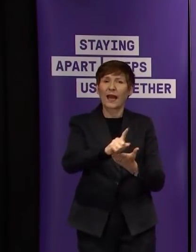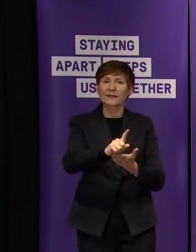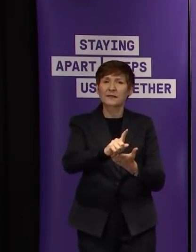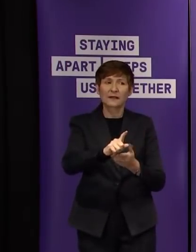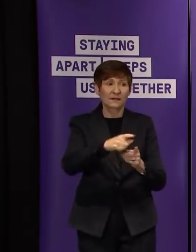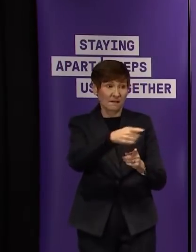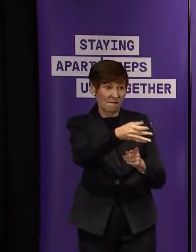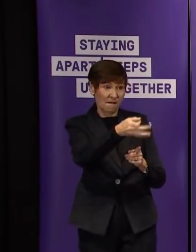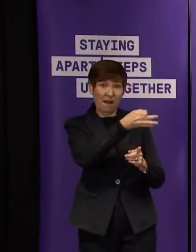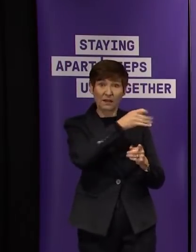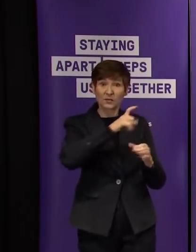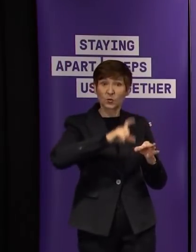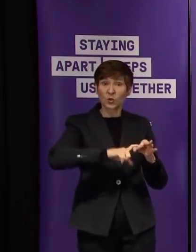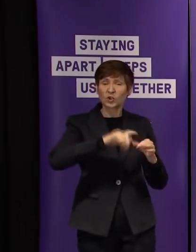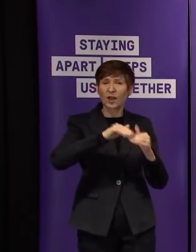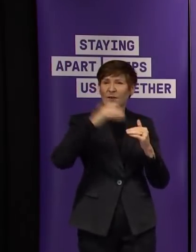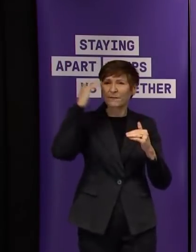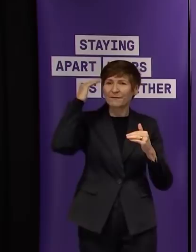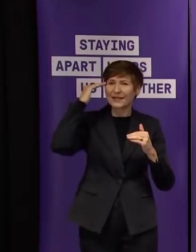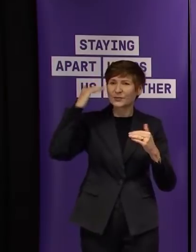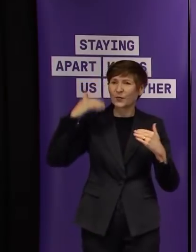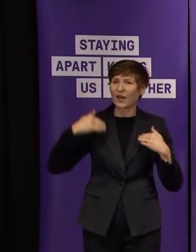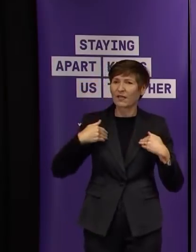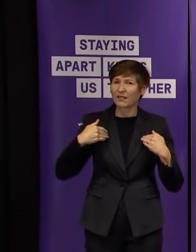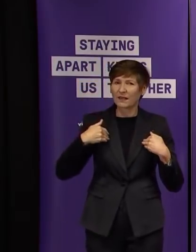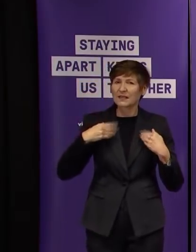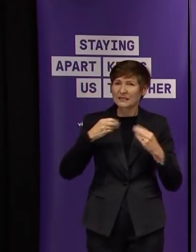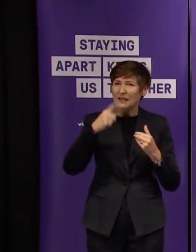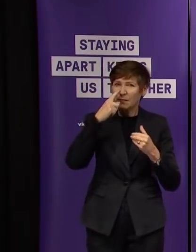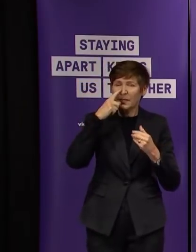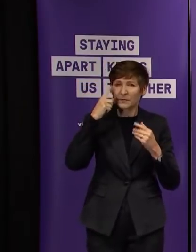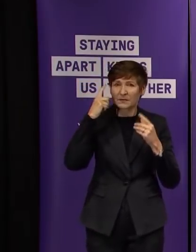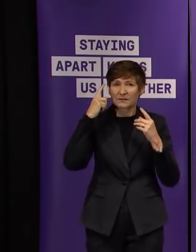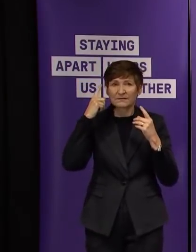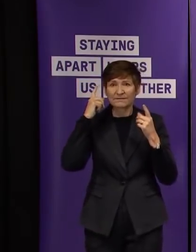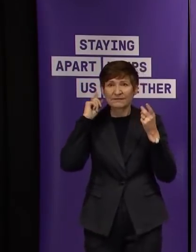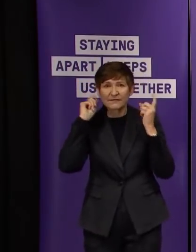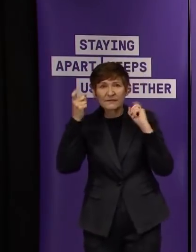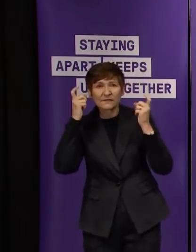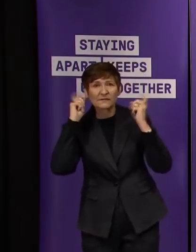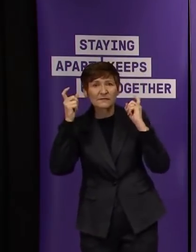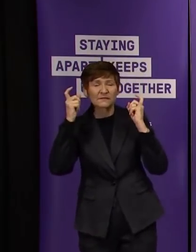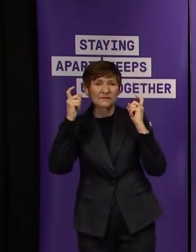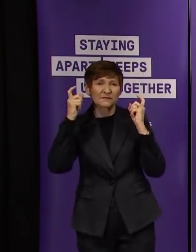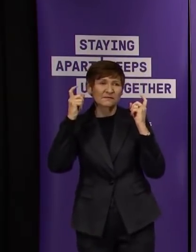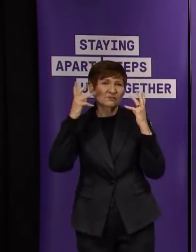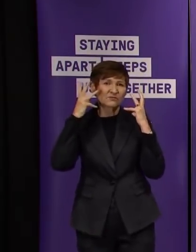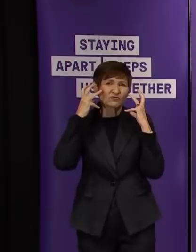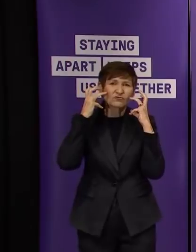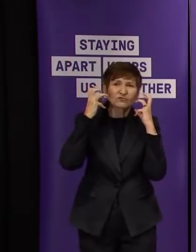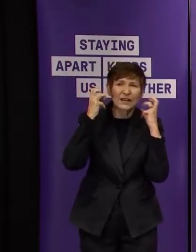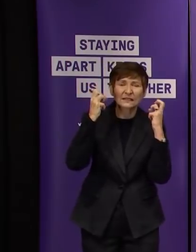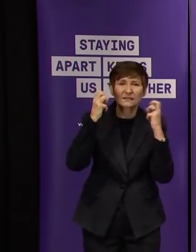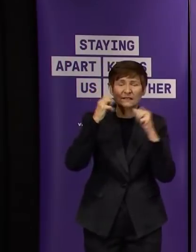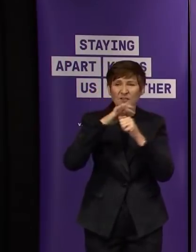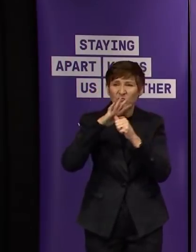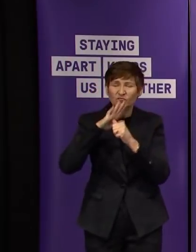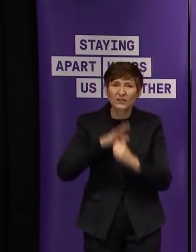announcements in relation to support, whether it be for those who are experiencing mental illness and issues of